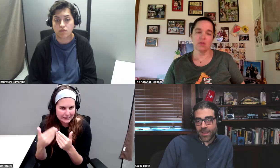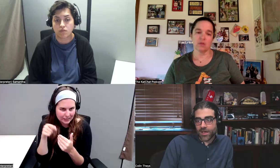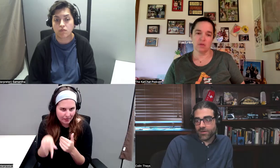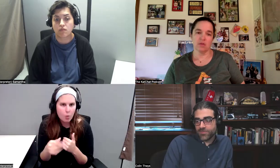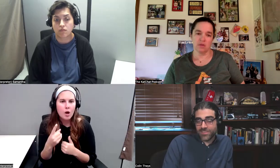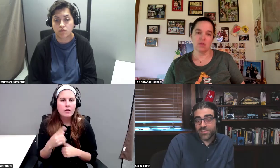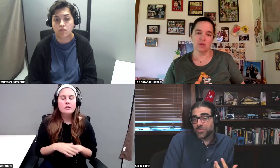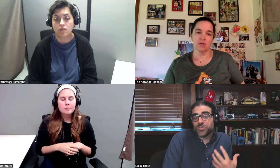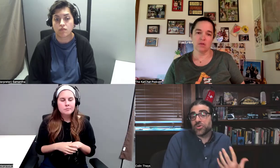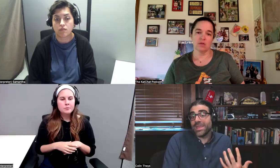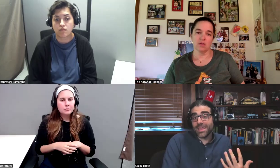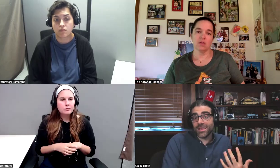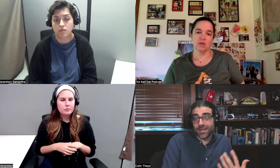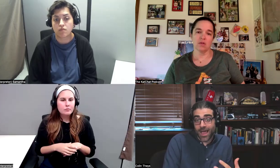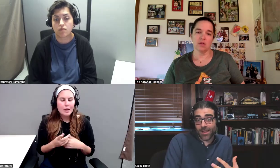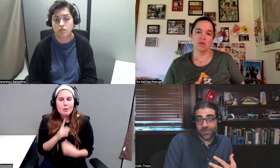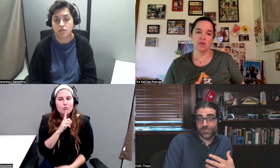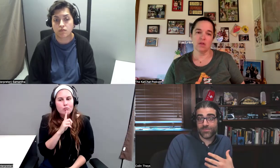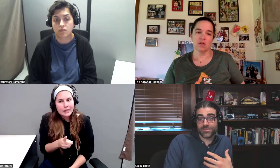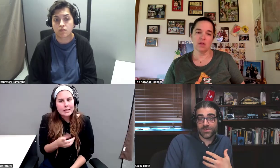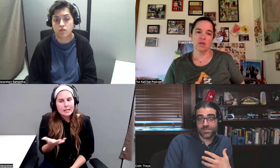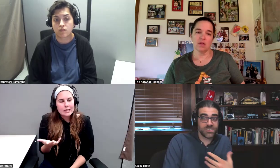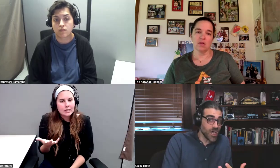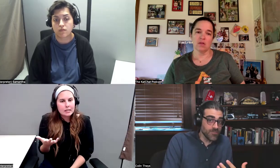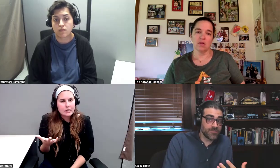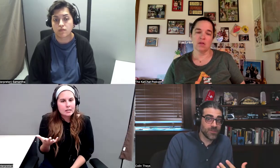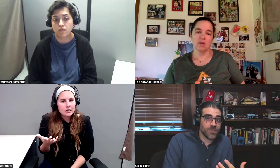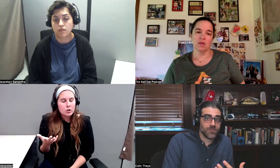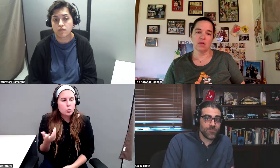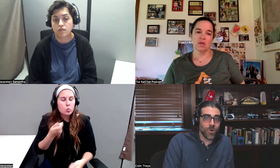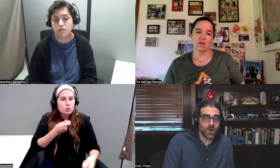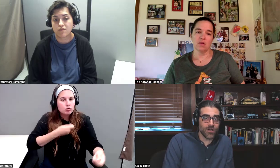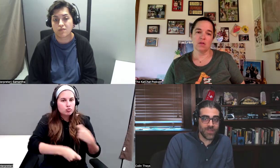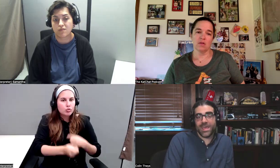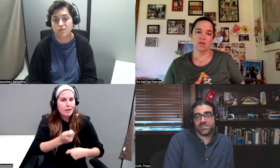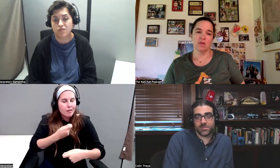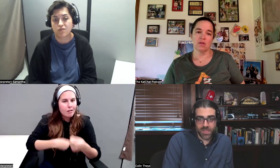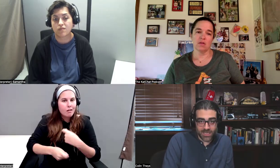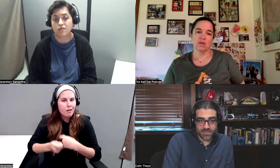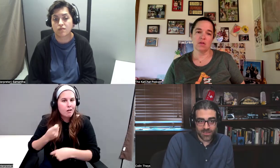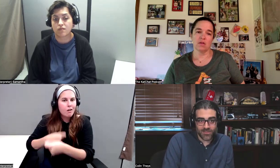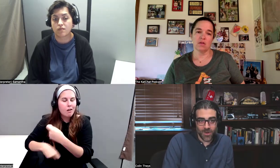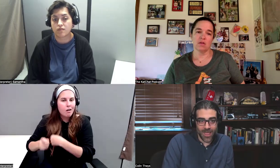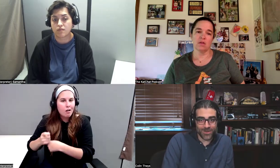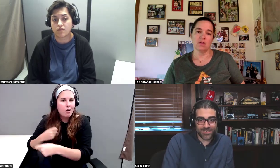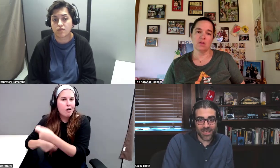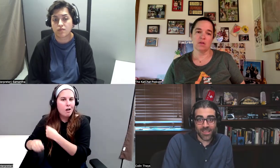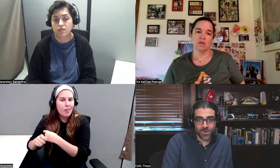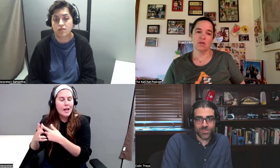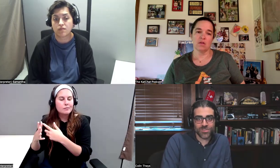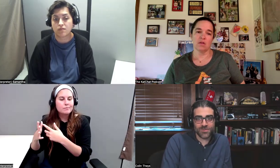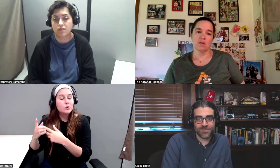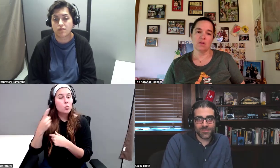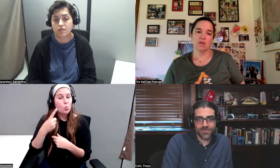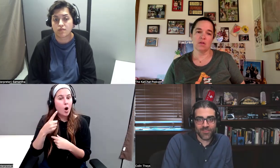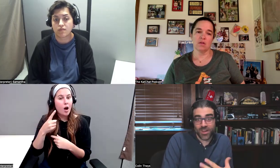a lot of essentially we're trading a lot of stuff for a fantastic place. And so I always say like we